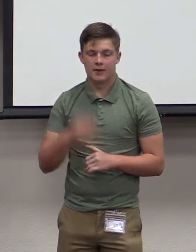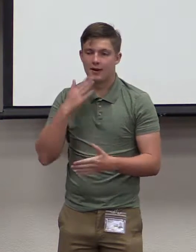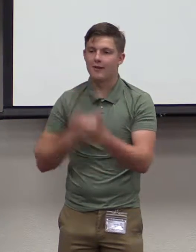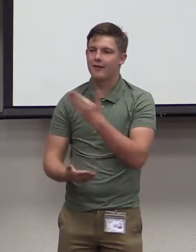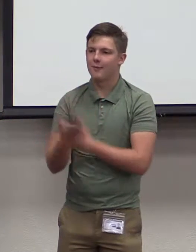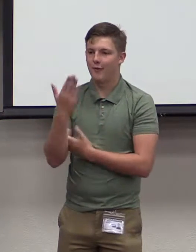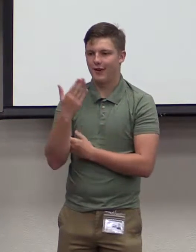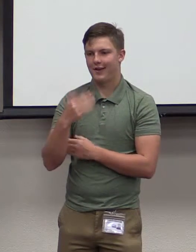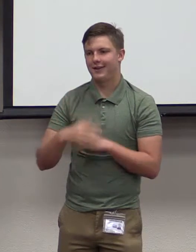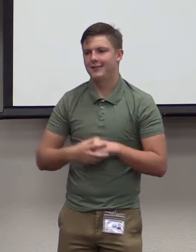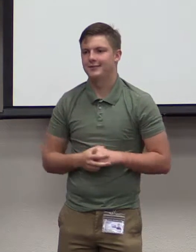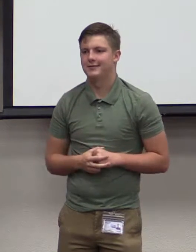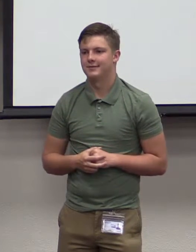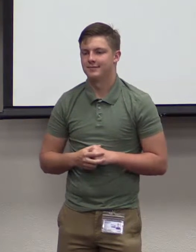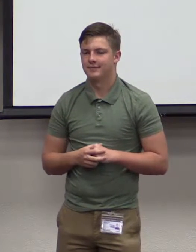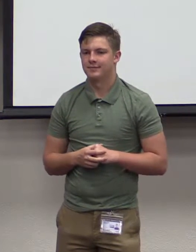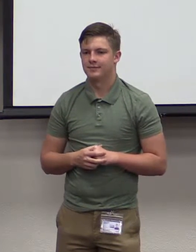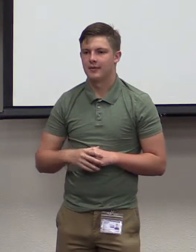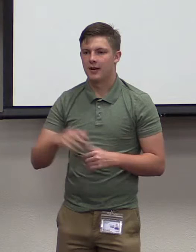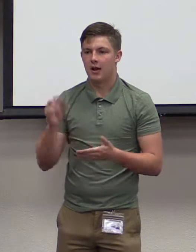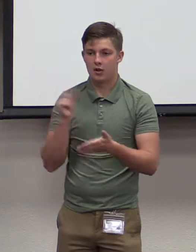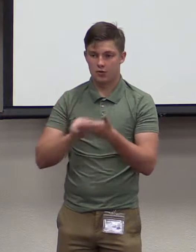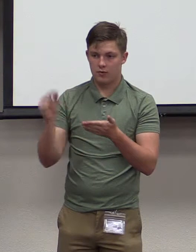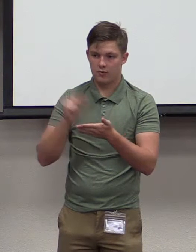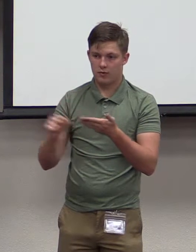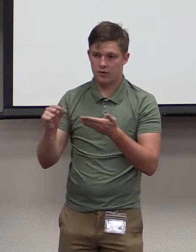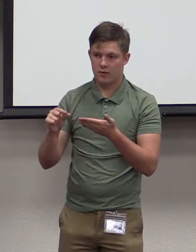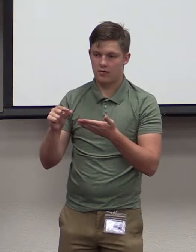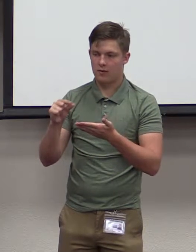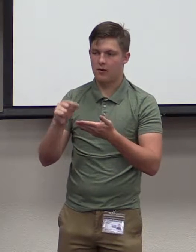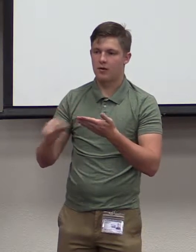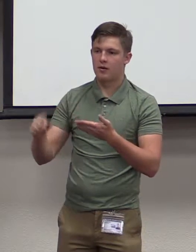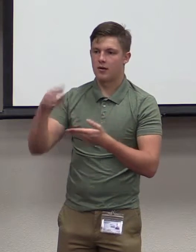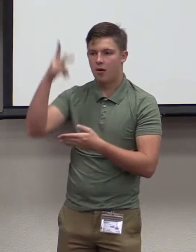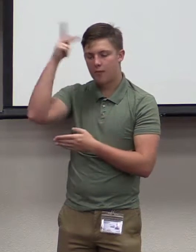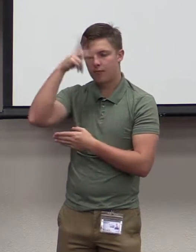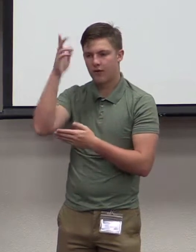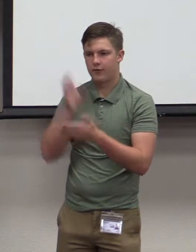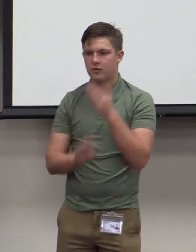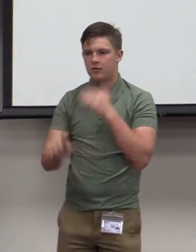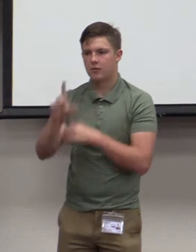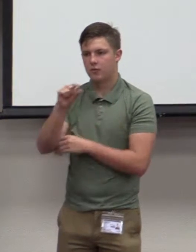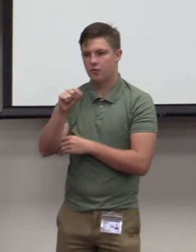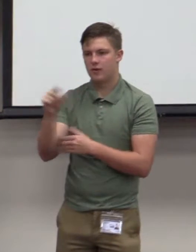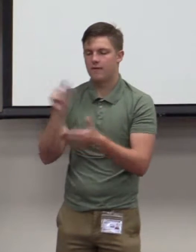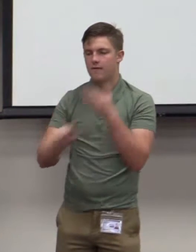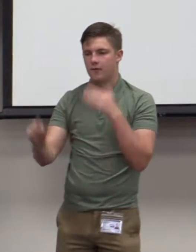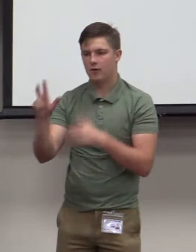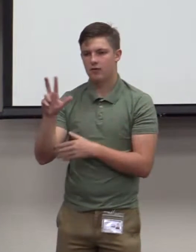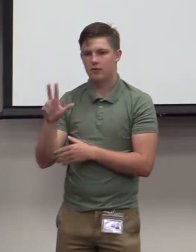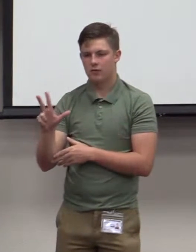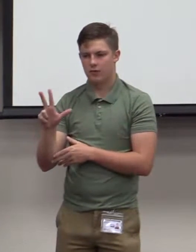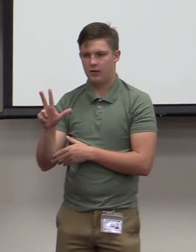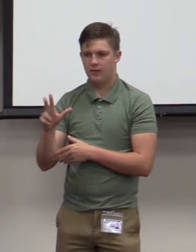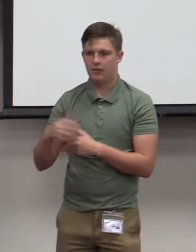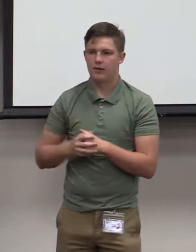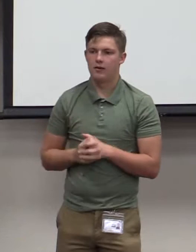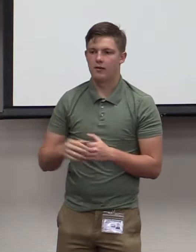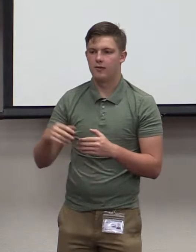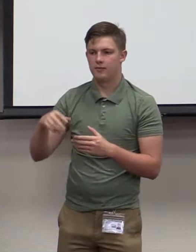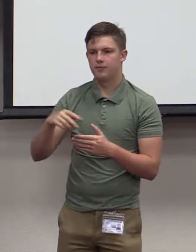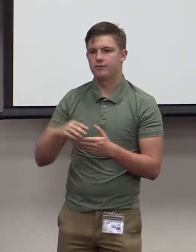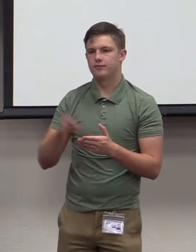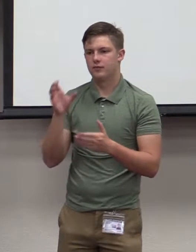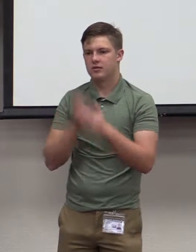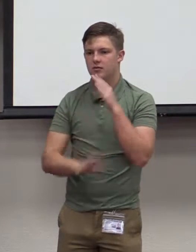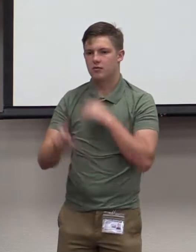Good morning, church. Our scripture reading this morning will be in Proverbs chapter 20, verse 3. Proverbs